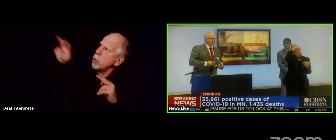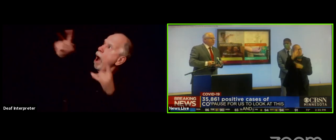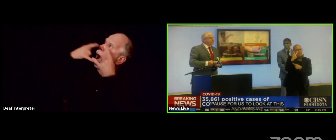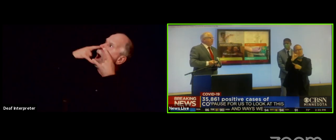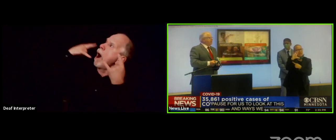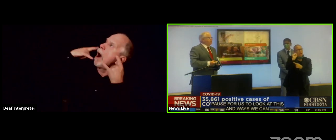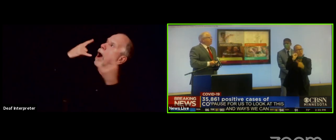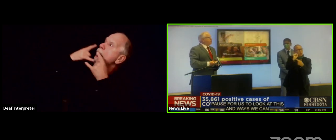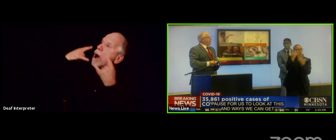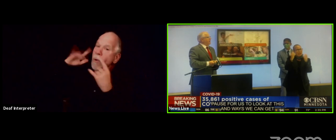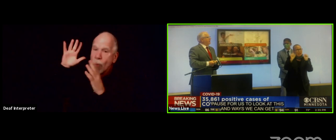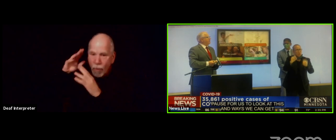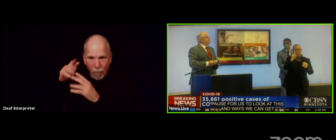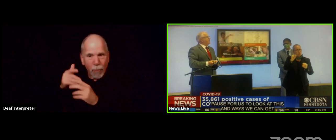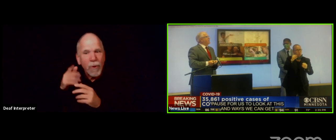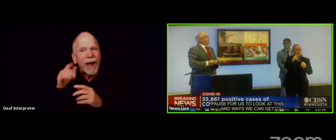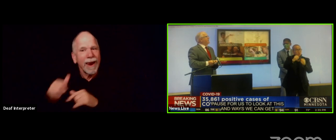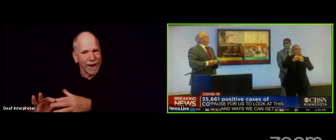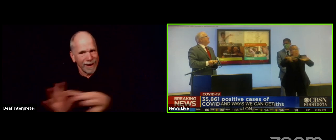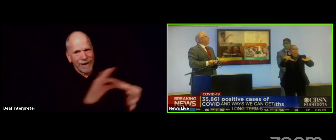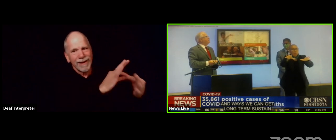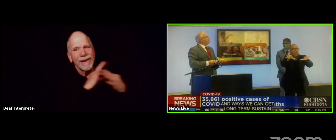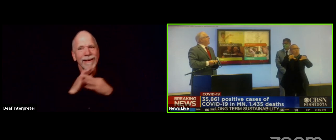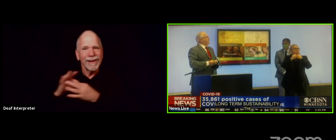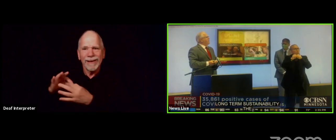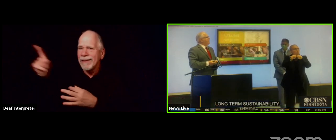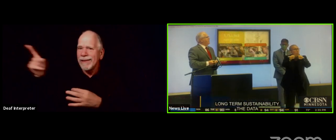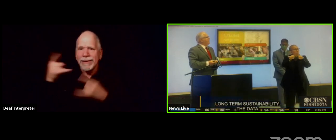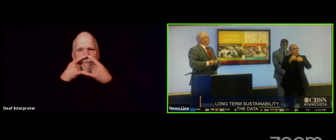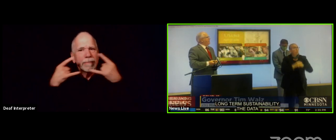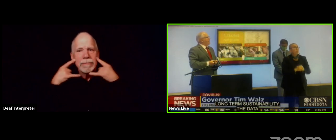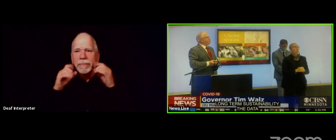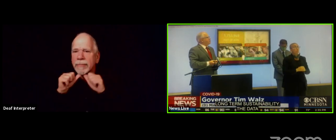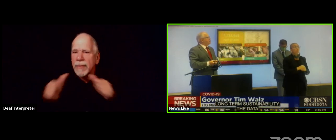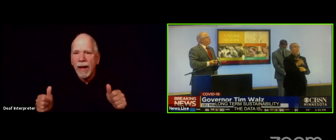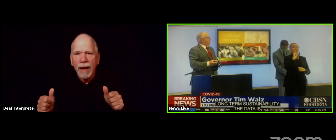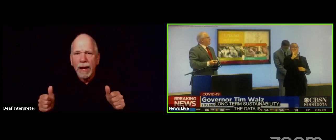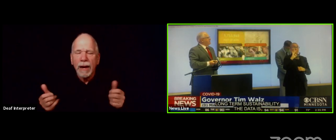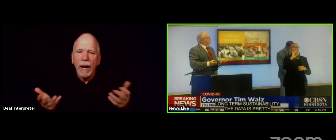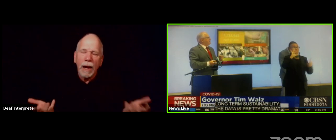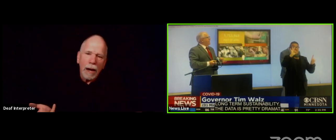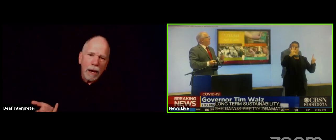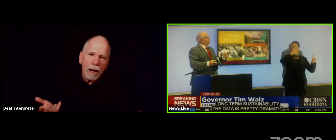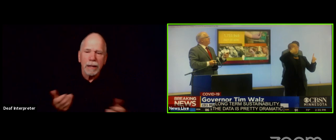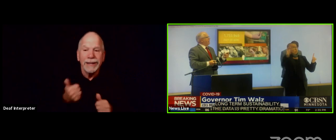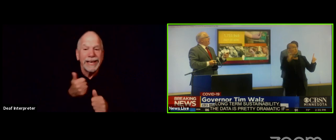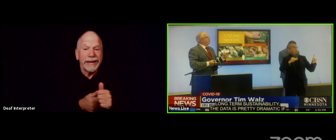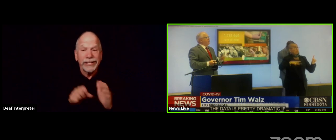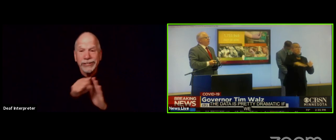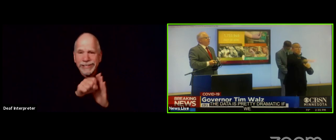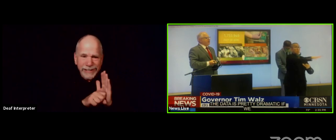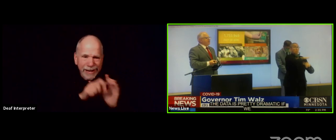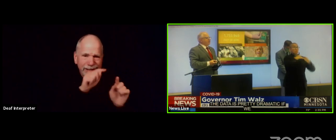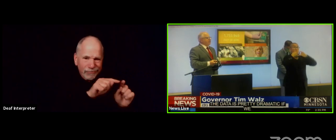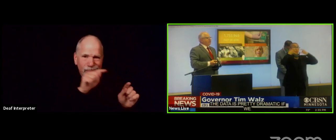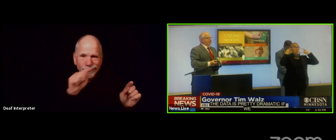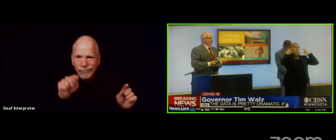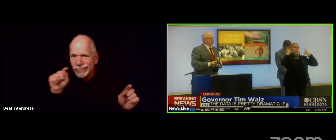is pretty dramatic. If we had a 95% mask usage rate, they said from now until October, we would